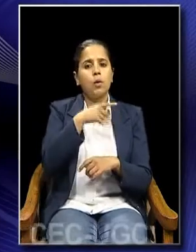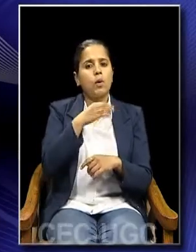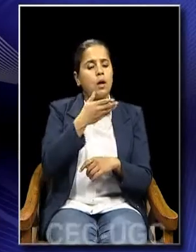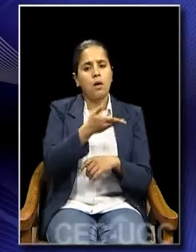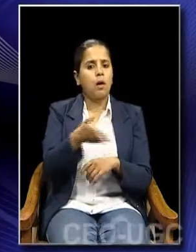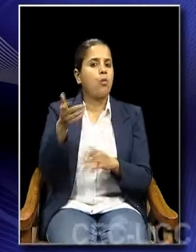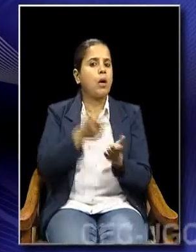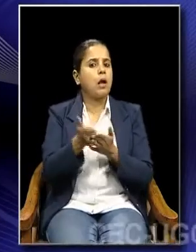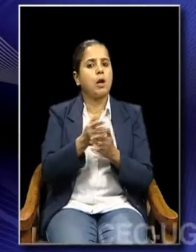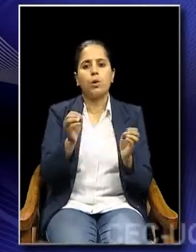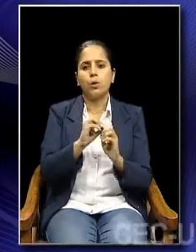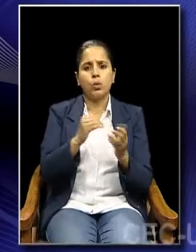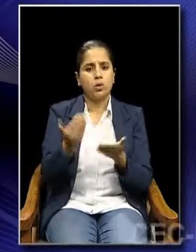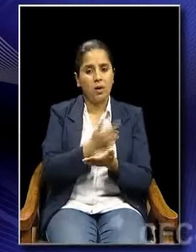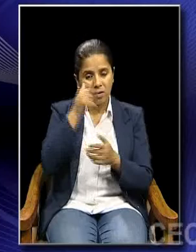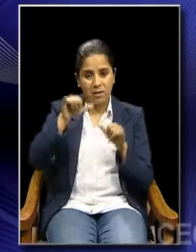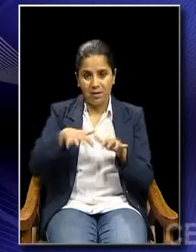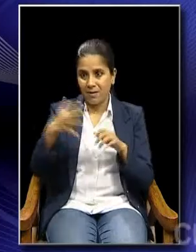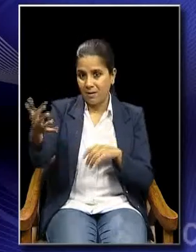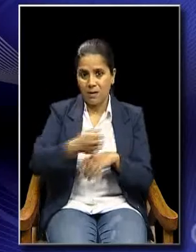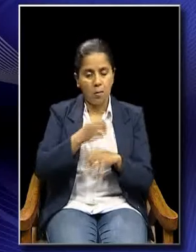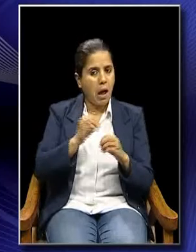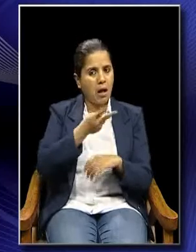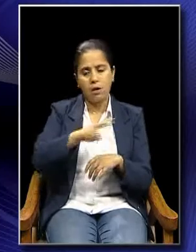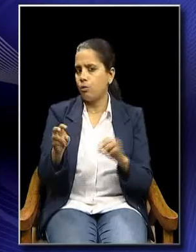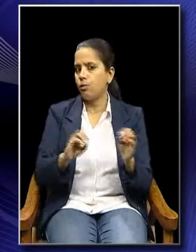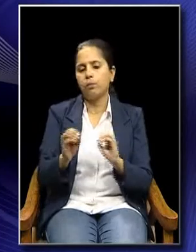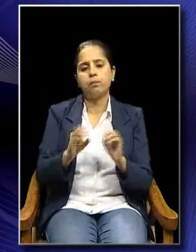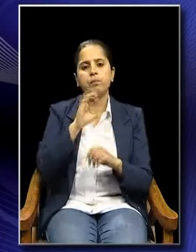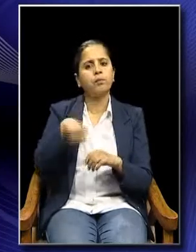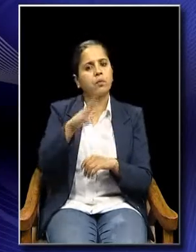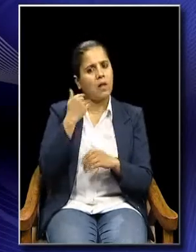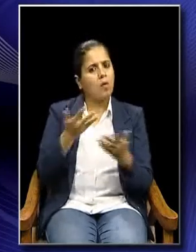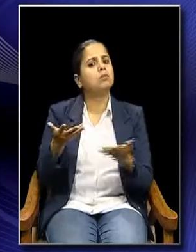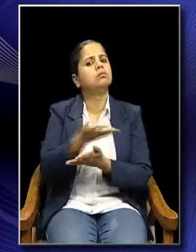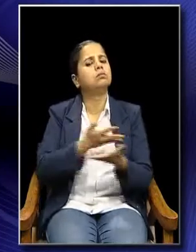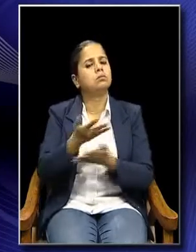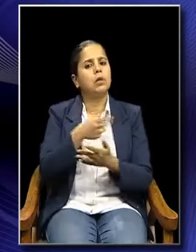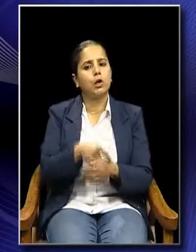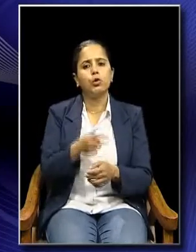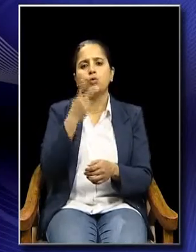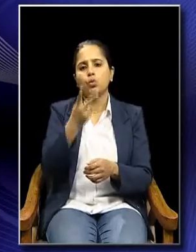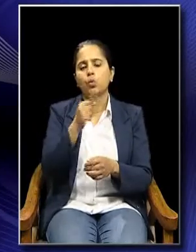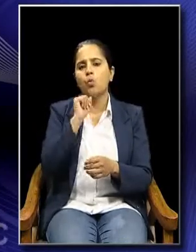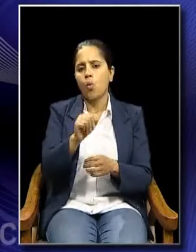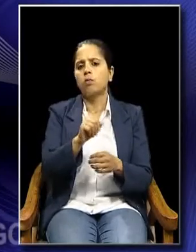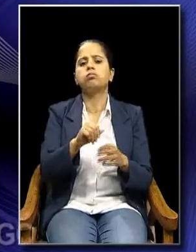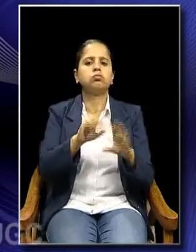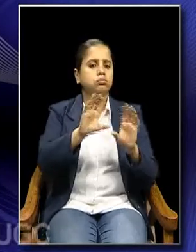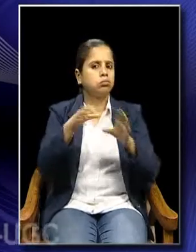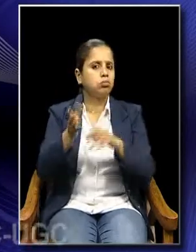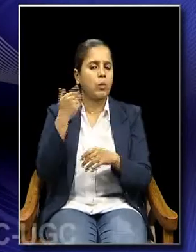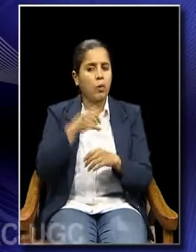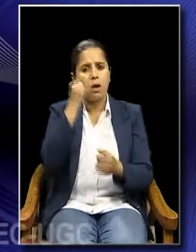the village to save his land, and it was also being discussed that two climaxes of this film, they were